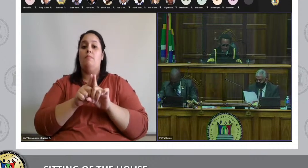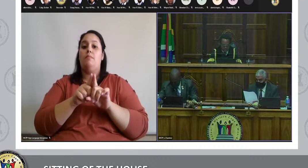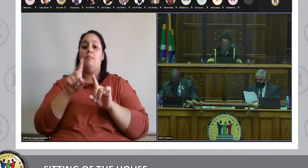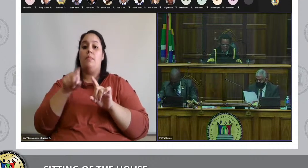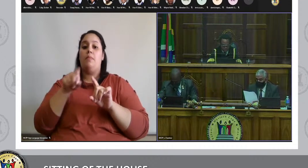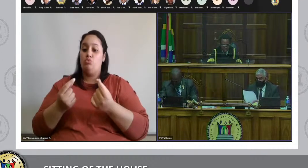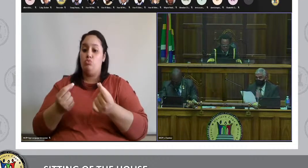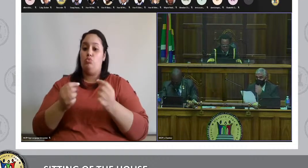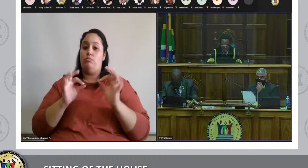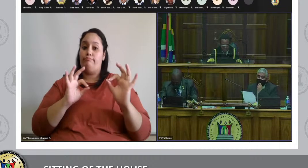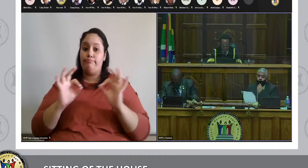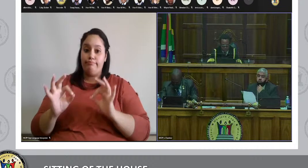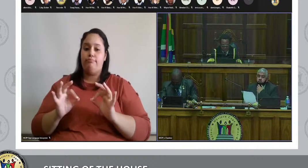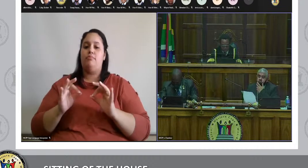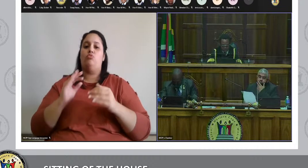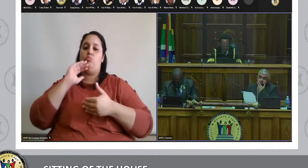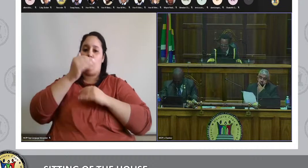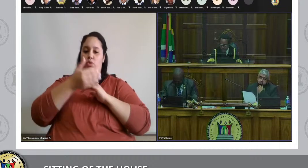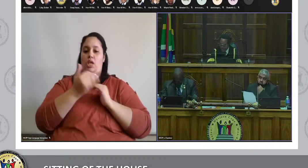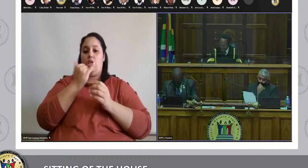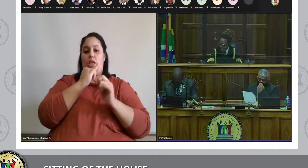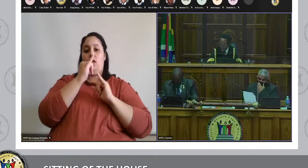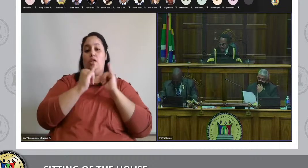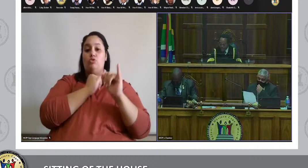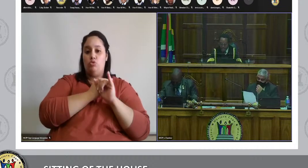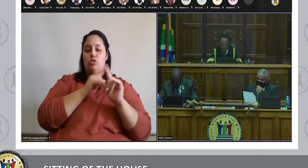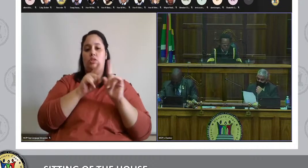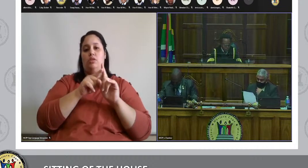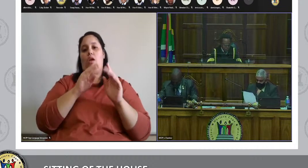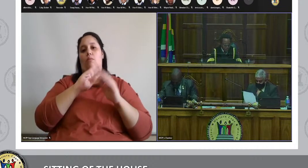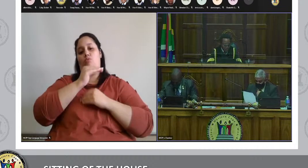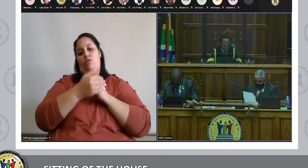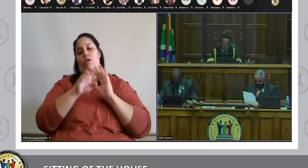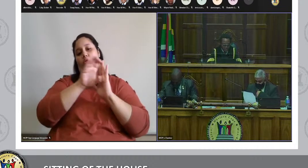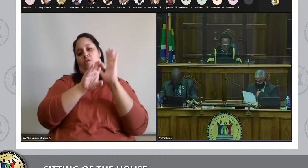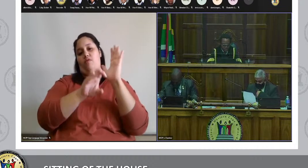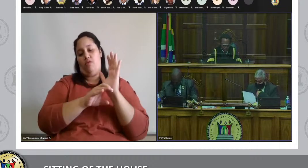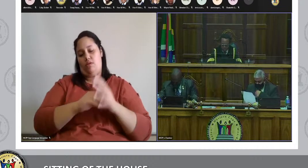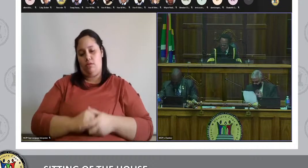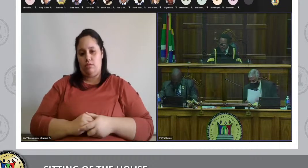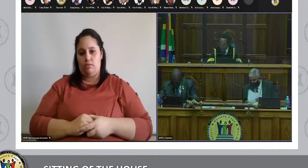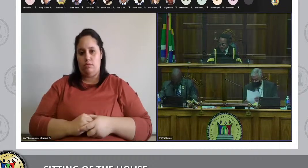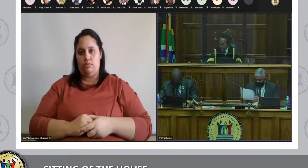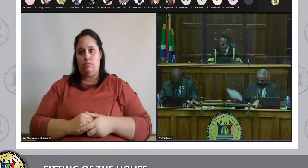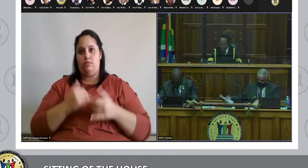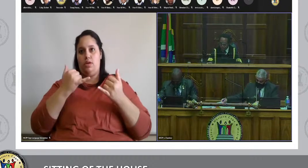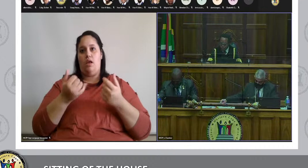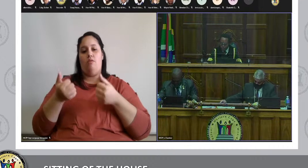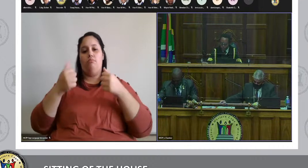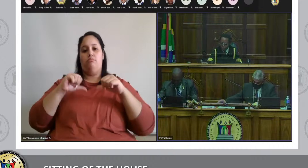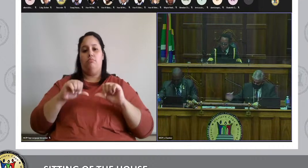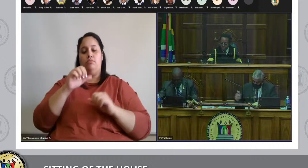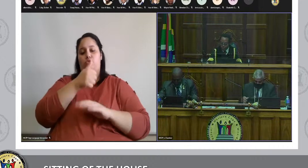protect the institution and to protect the code. I would like to recognize the Chief Whip.